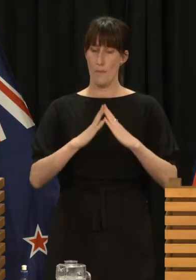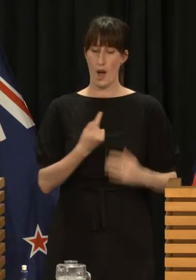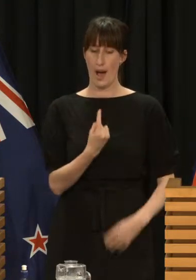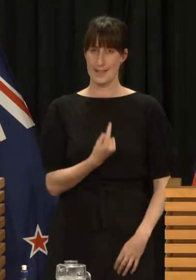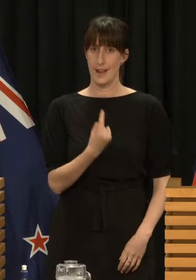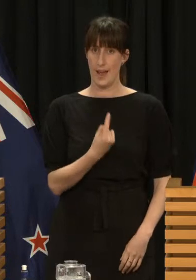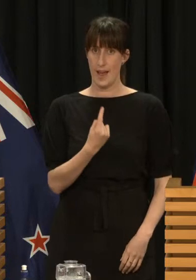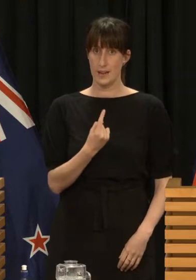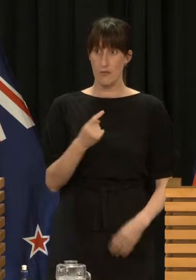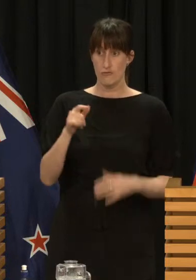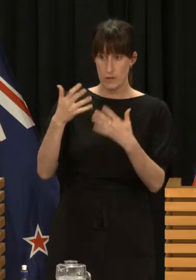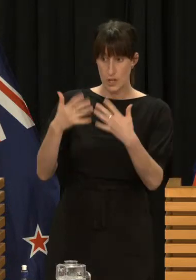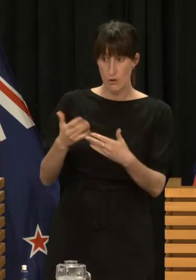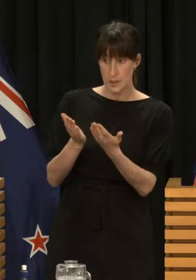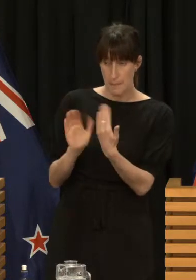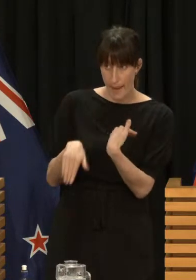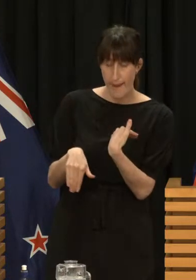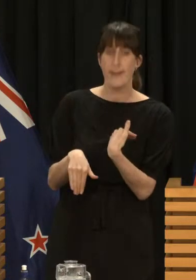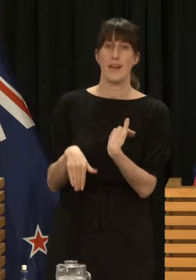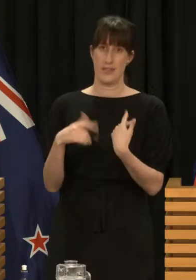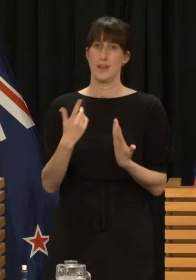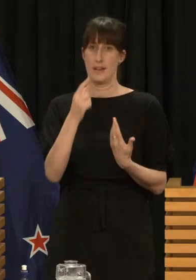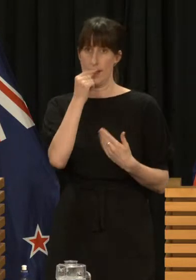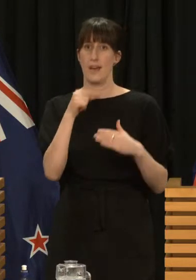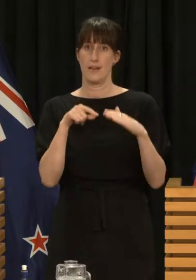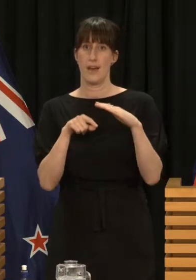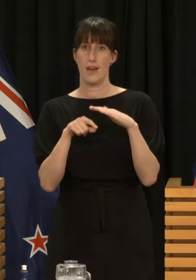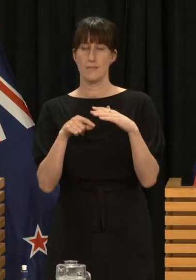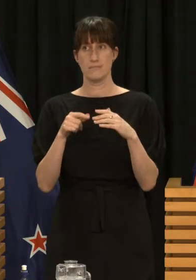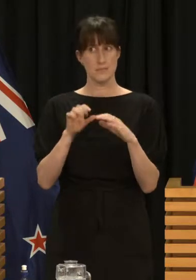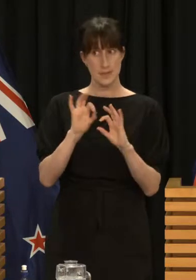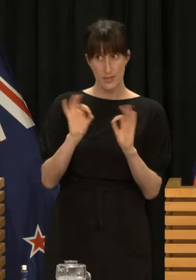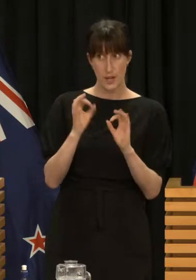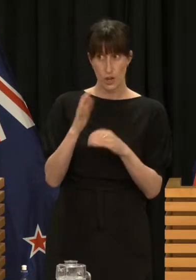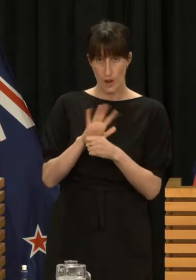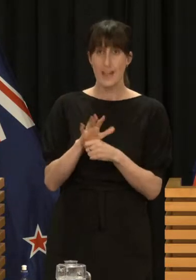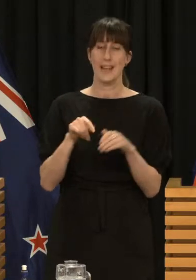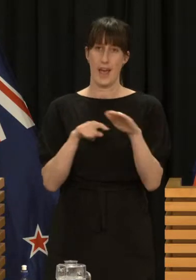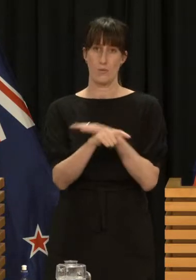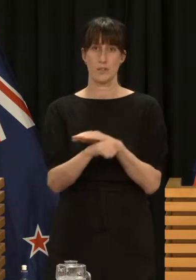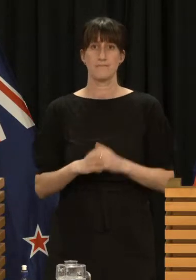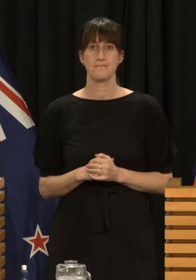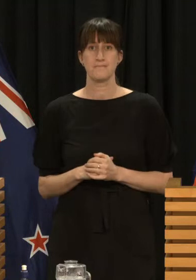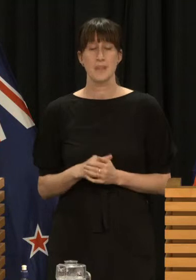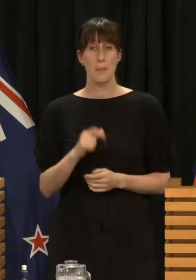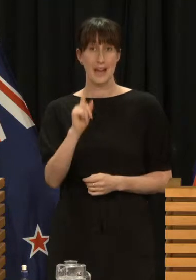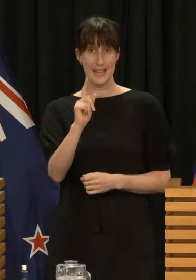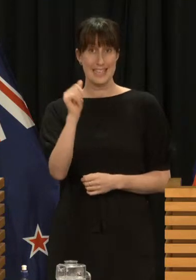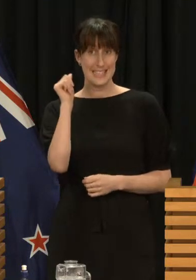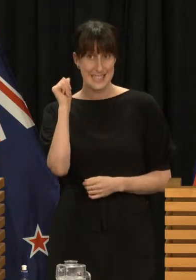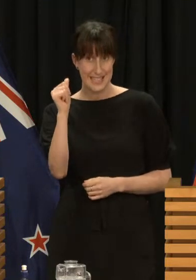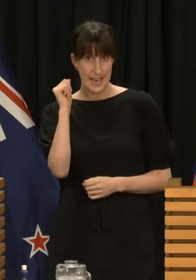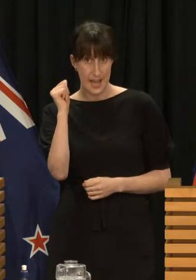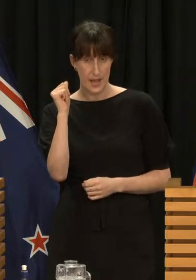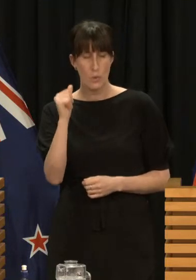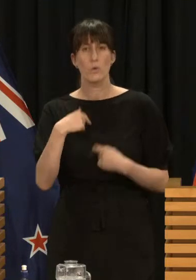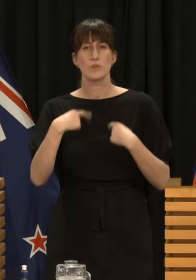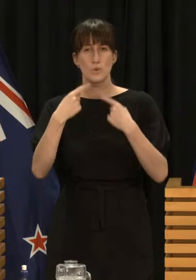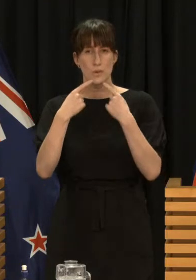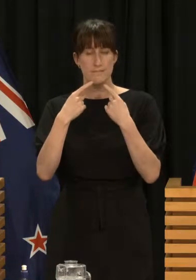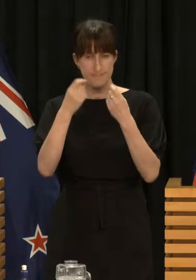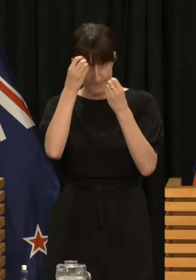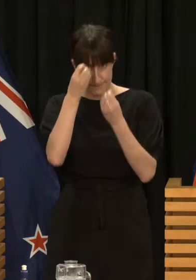still remains current, we are now asking that if you were in Auckland CBD at locations